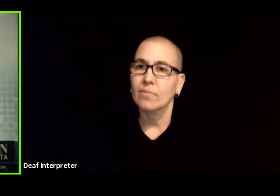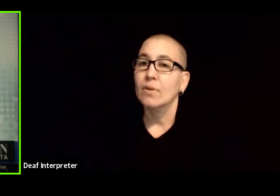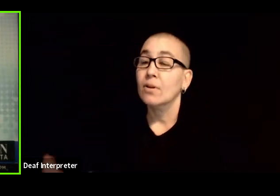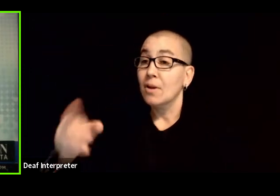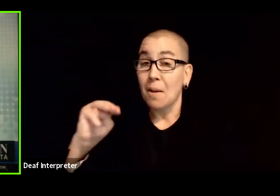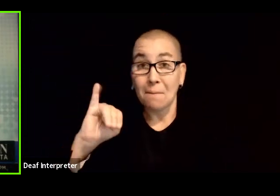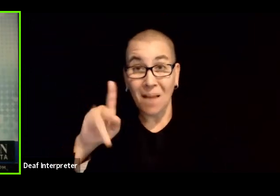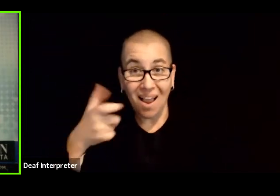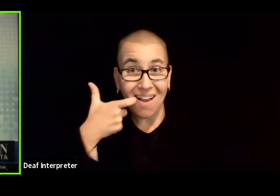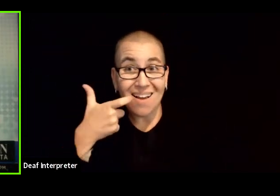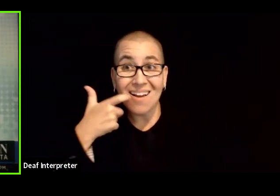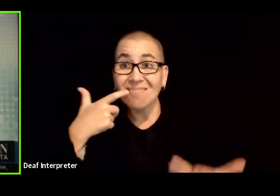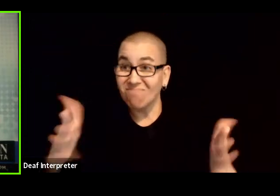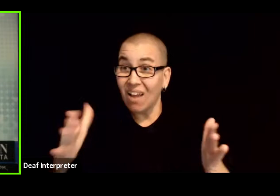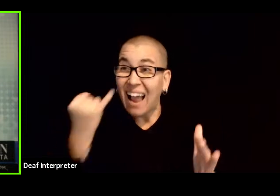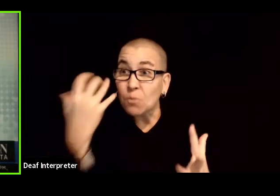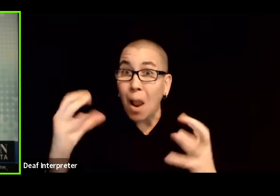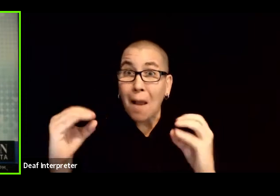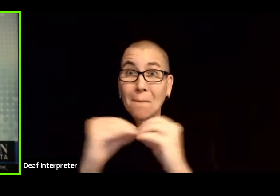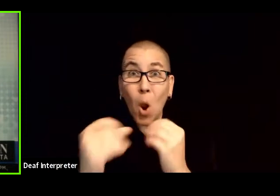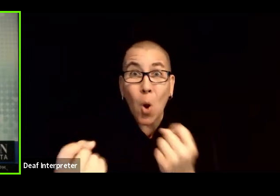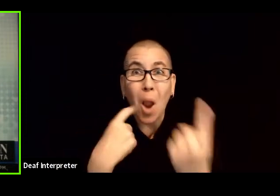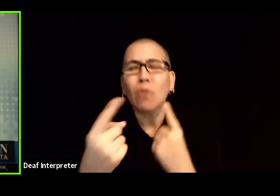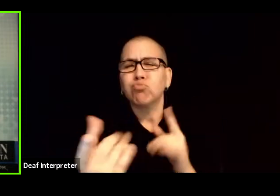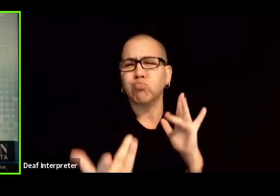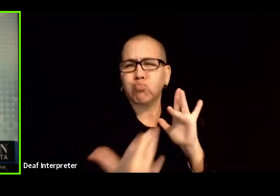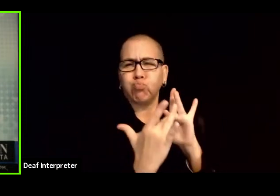day, and we will be back with you again on Monday.